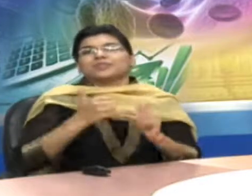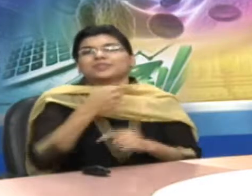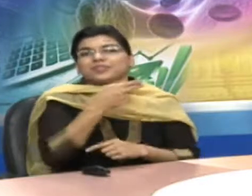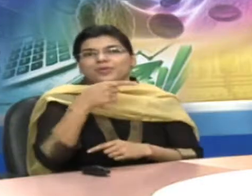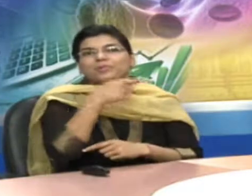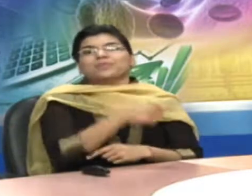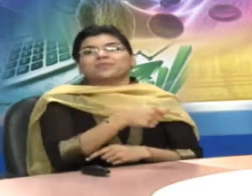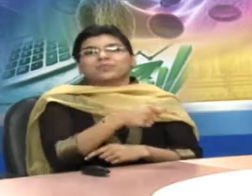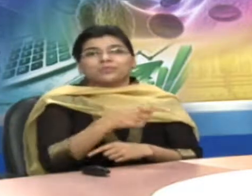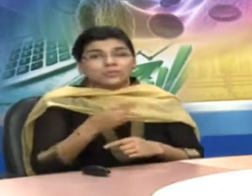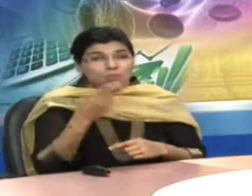Walt.